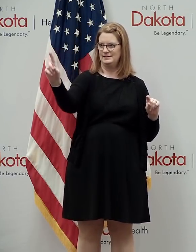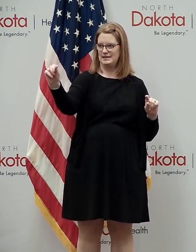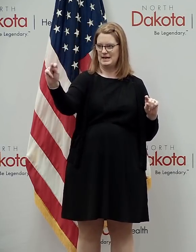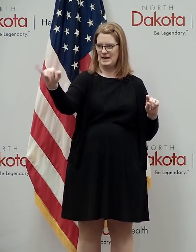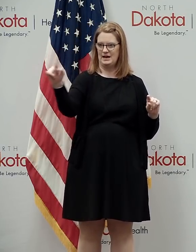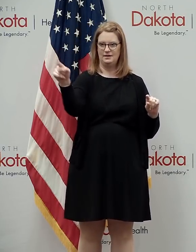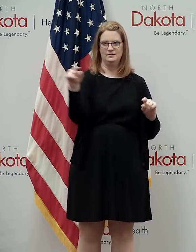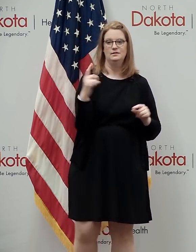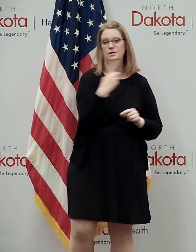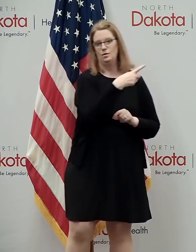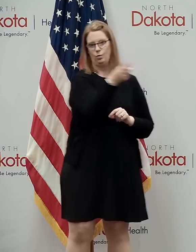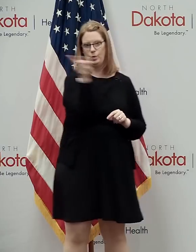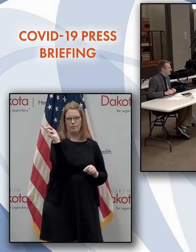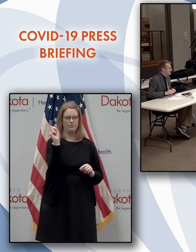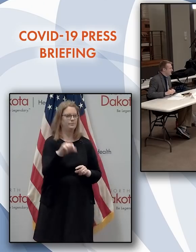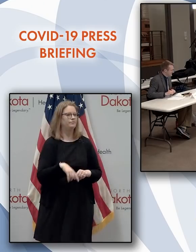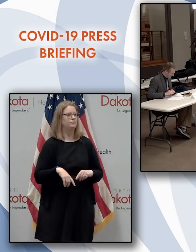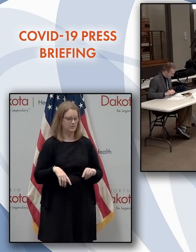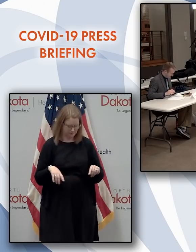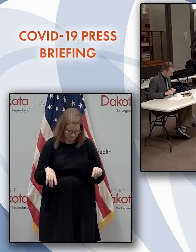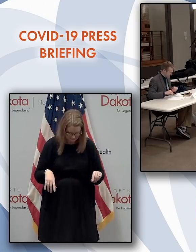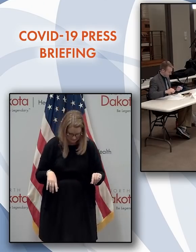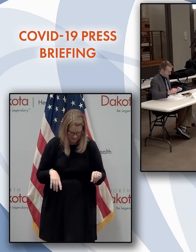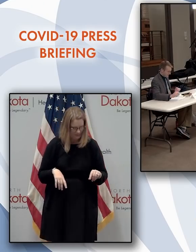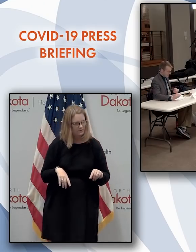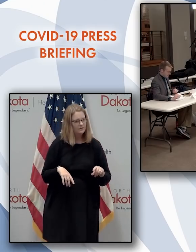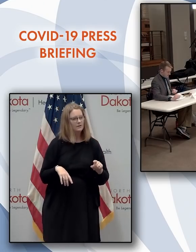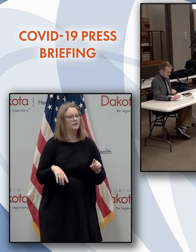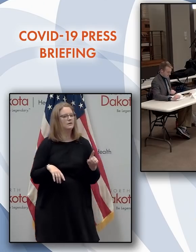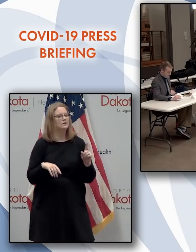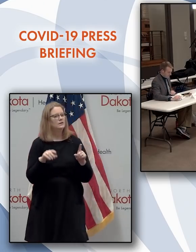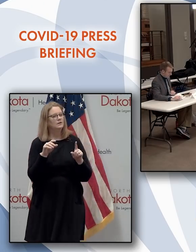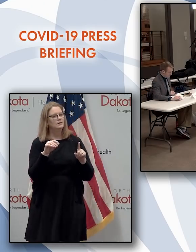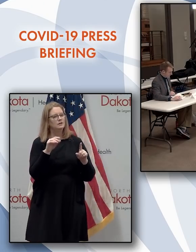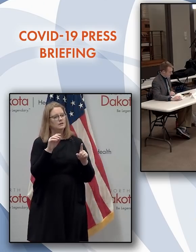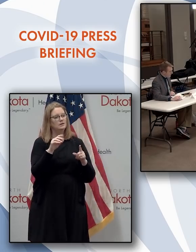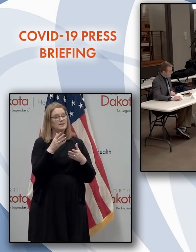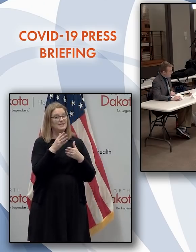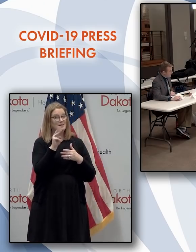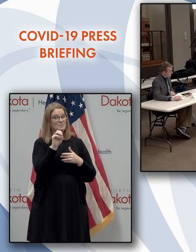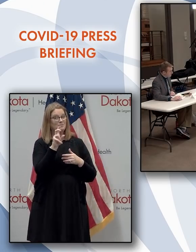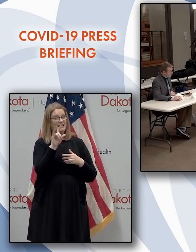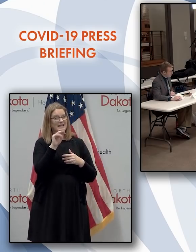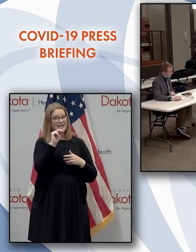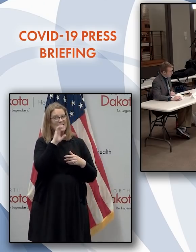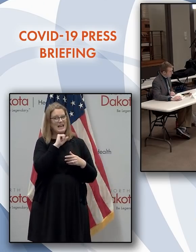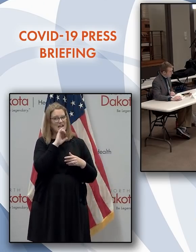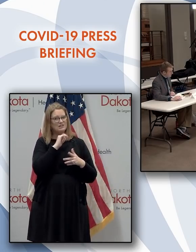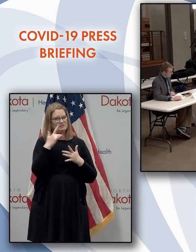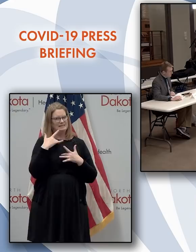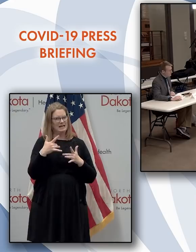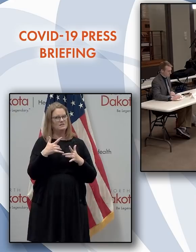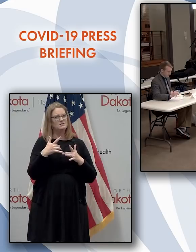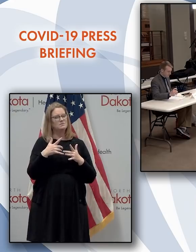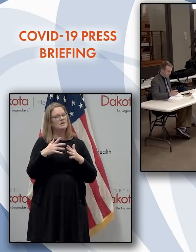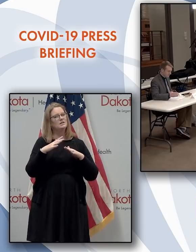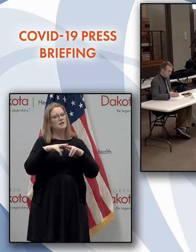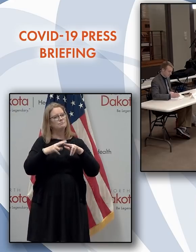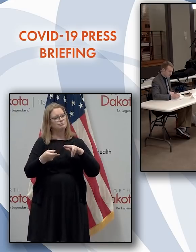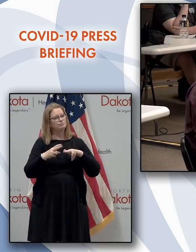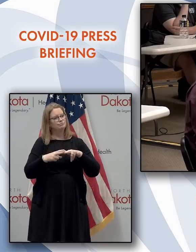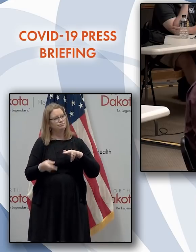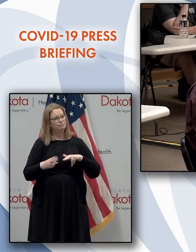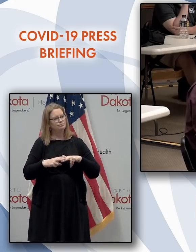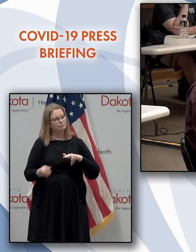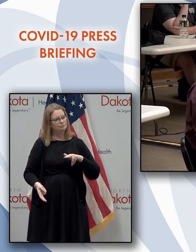online. Okay, we're all the way around. Okay. Governor, the median age of new infections has been dropping sort of nationwide, and particularly in these states